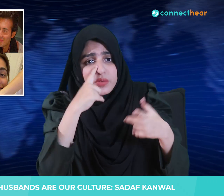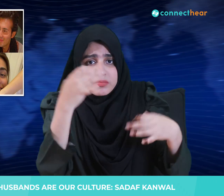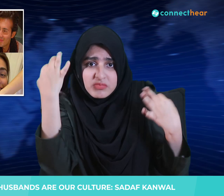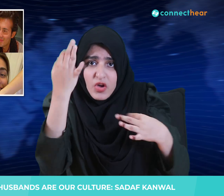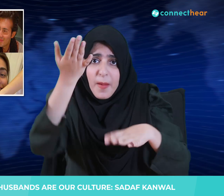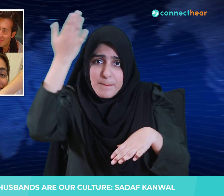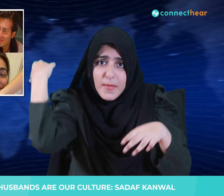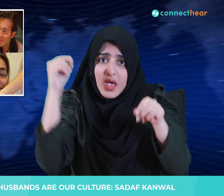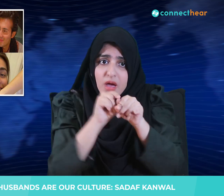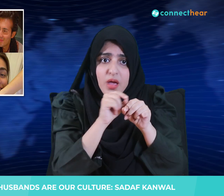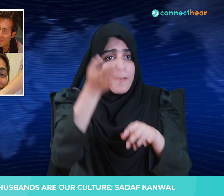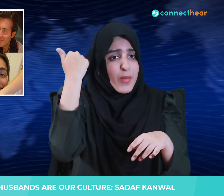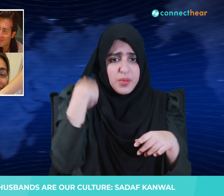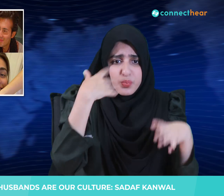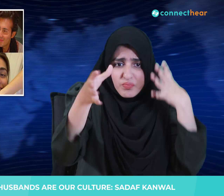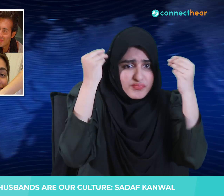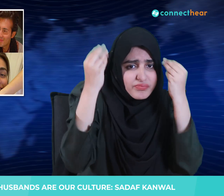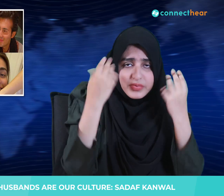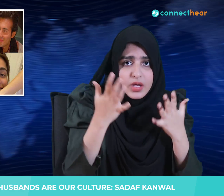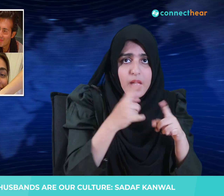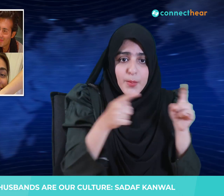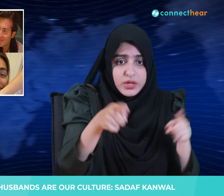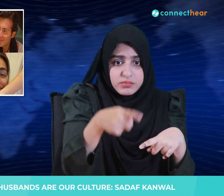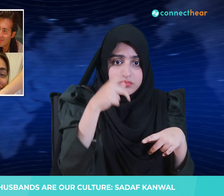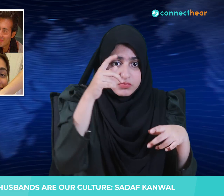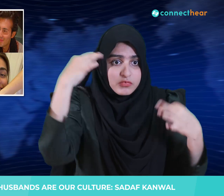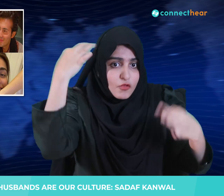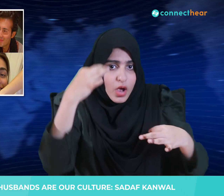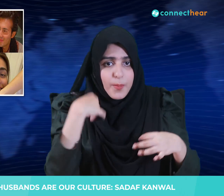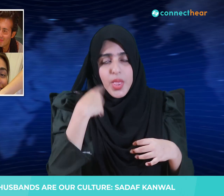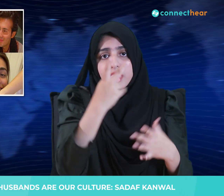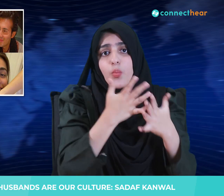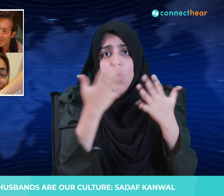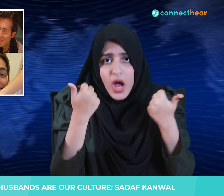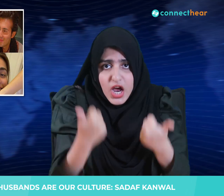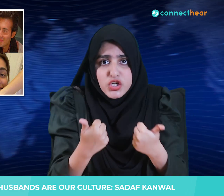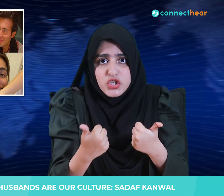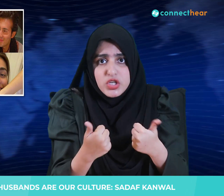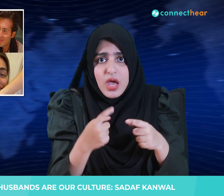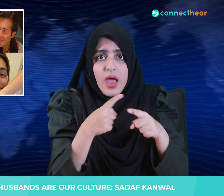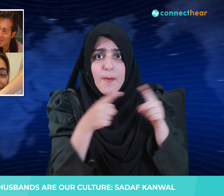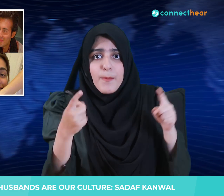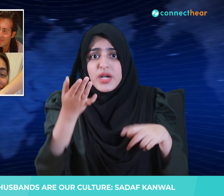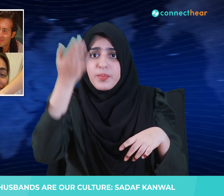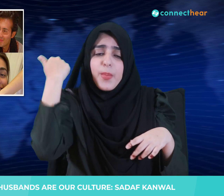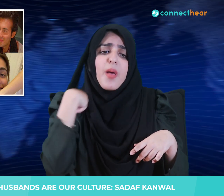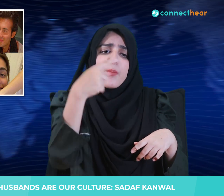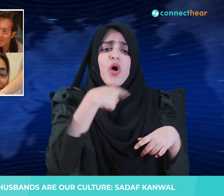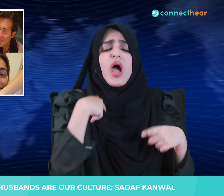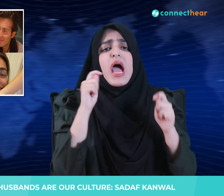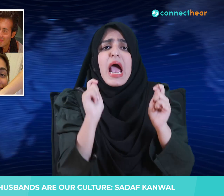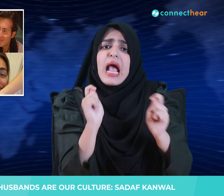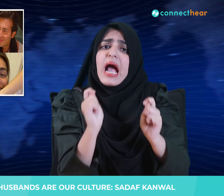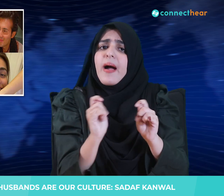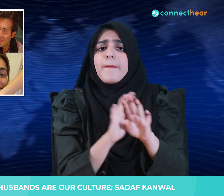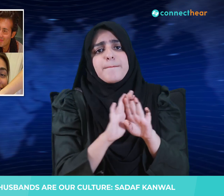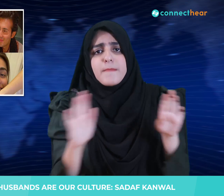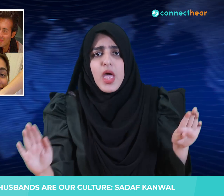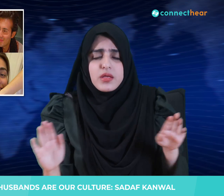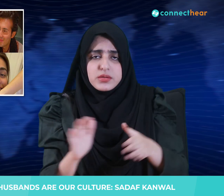lot. At the time, I didn't know her. I really liked her performance. I know the director, Nabil, who is amazing, and it wasn't a